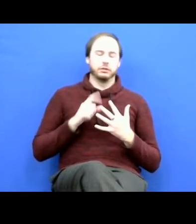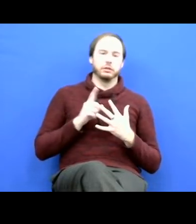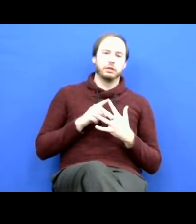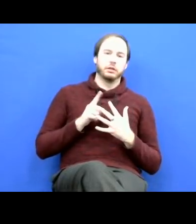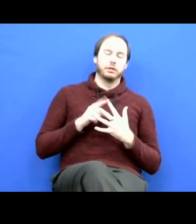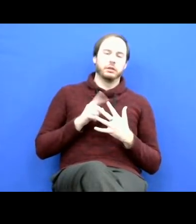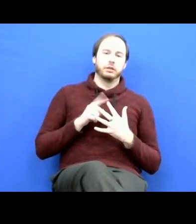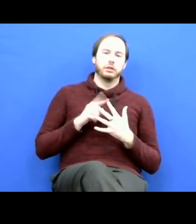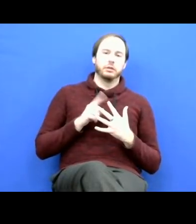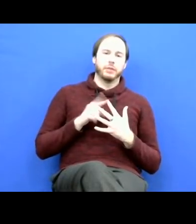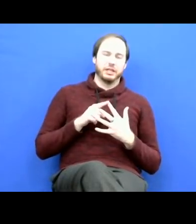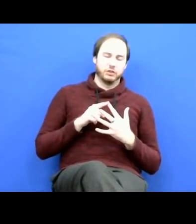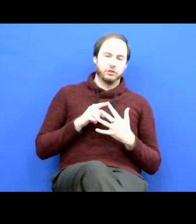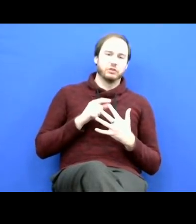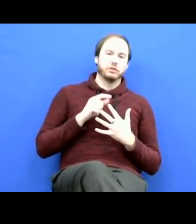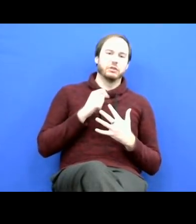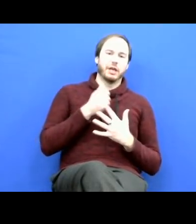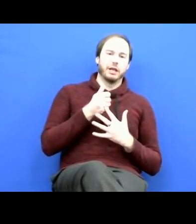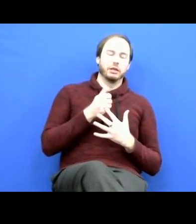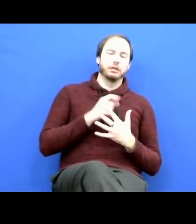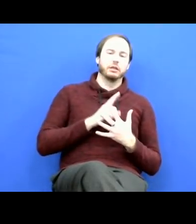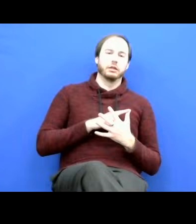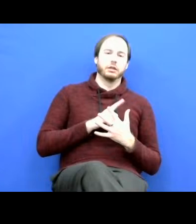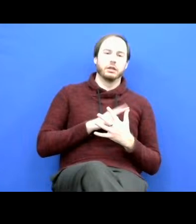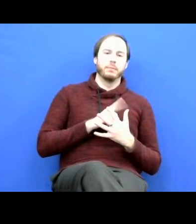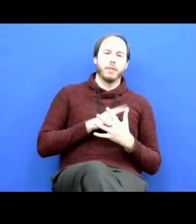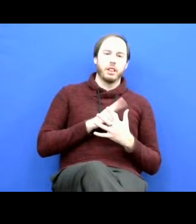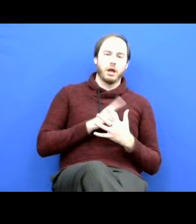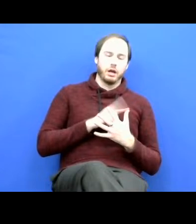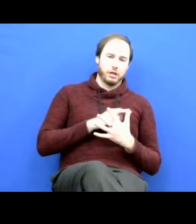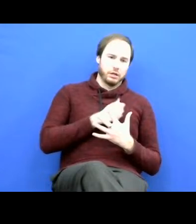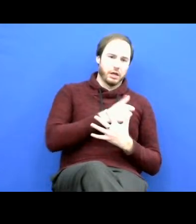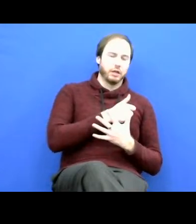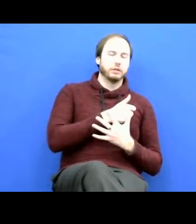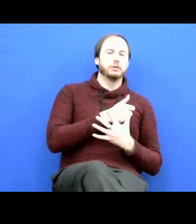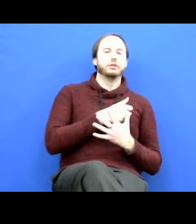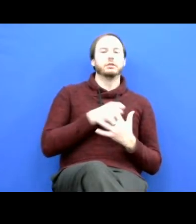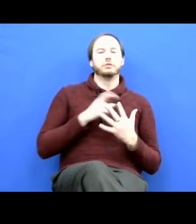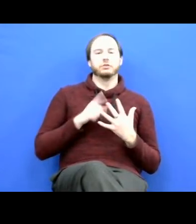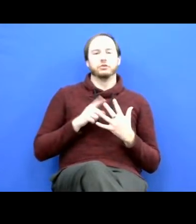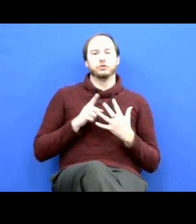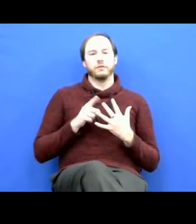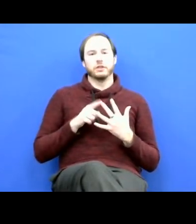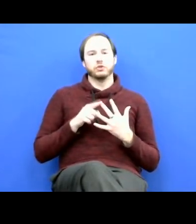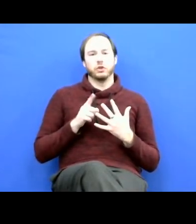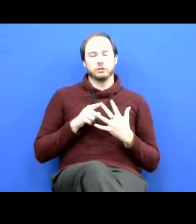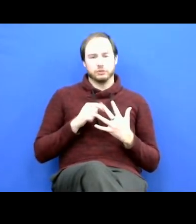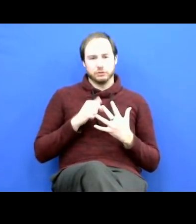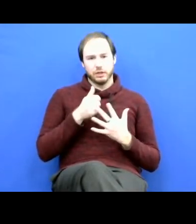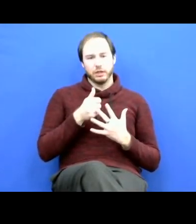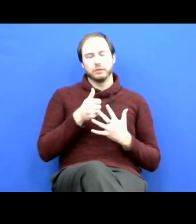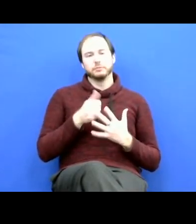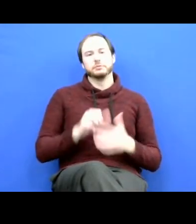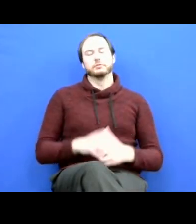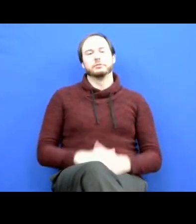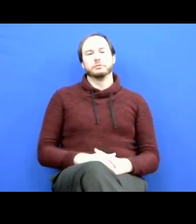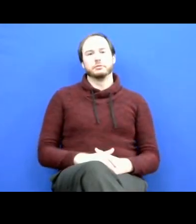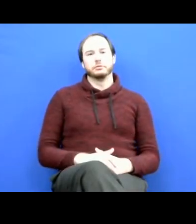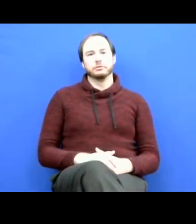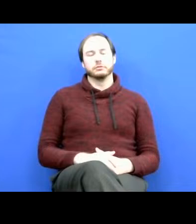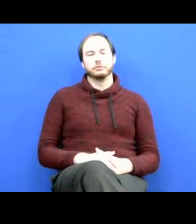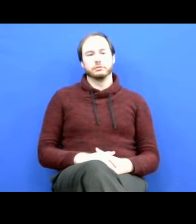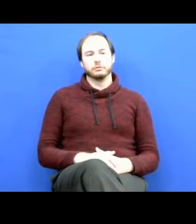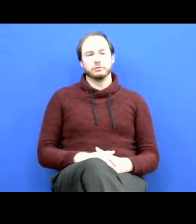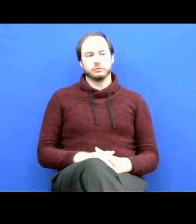Aye. Councilmember Page, Aye. Councilmember Belanca. Aye. Supervisor Schultz. Aye.